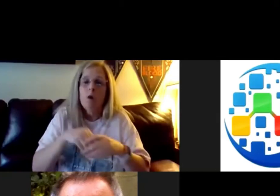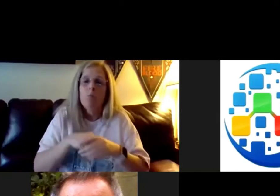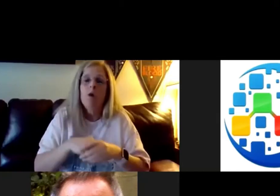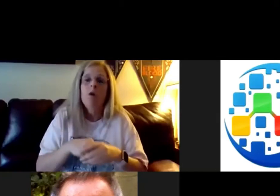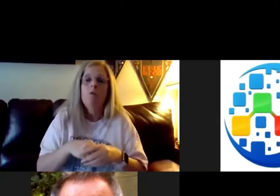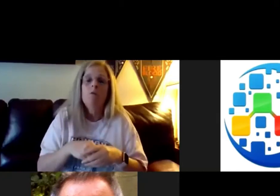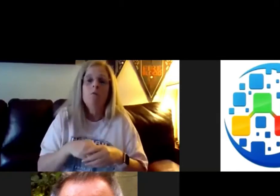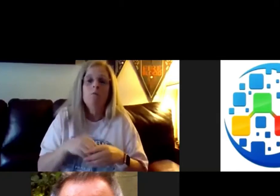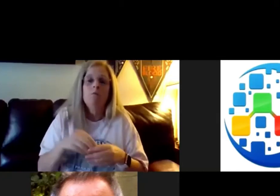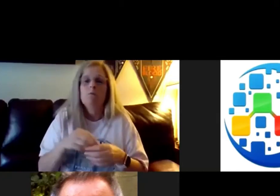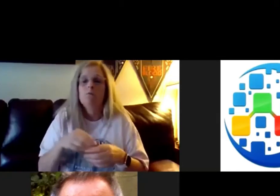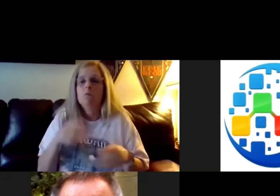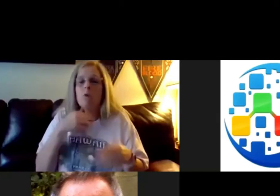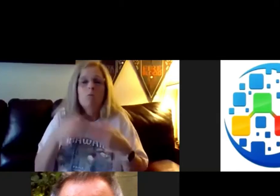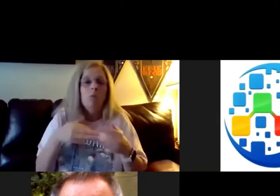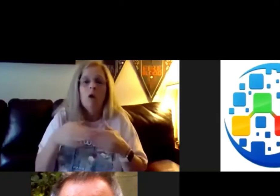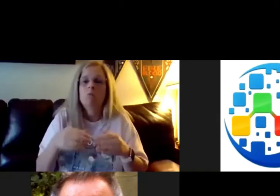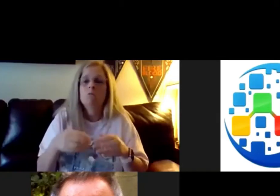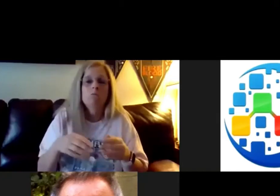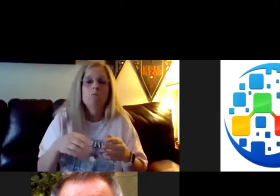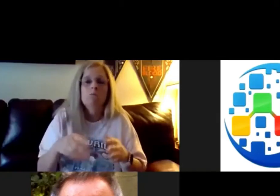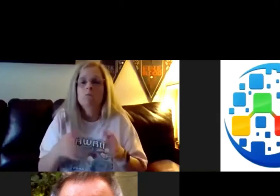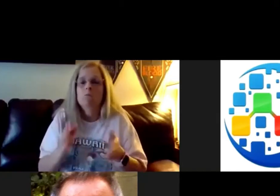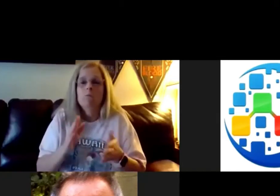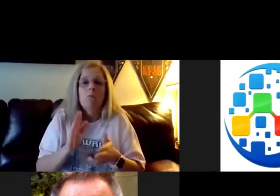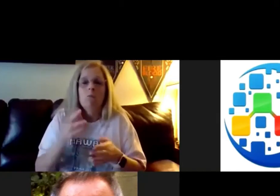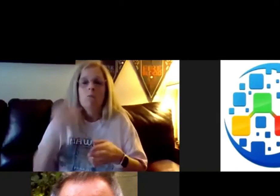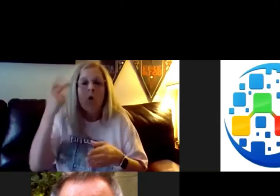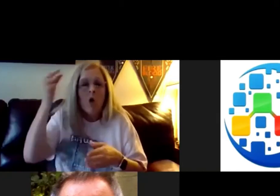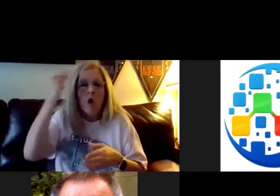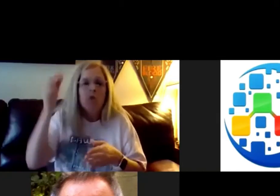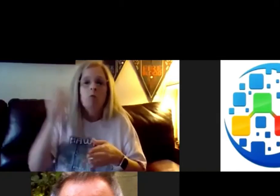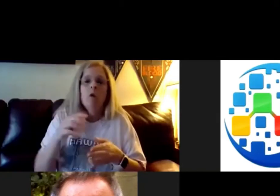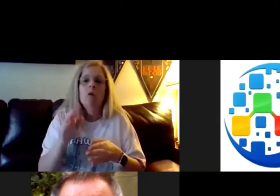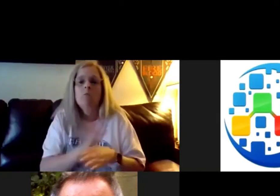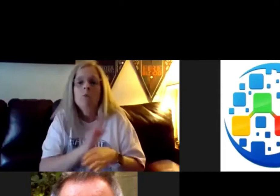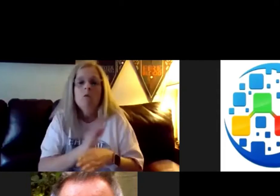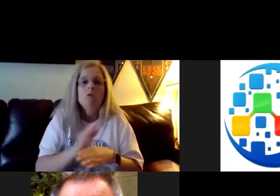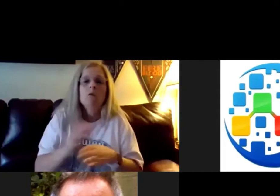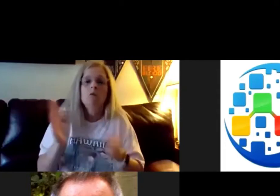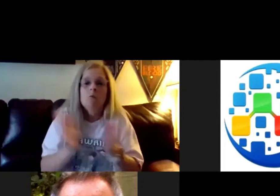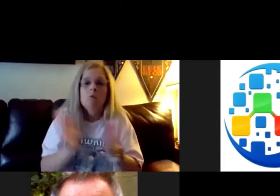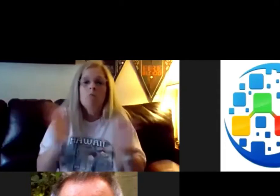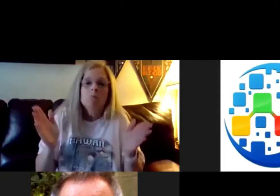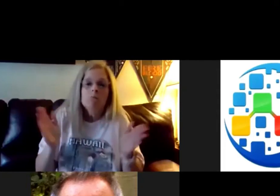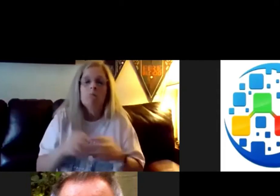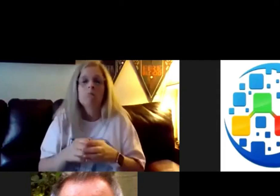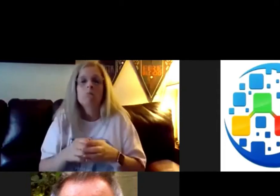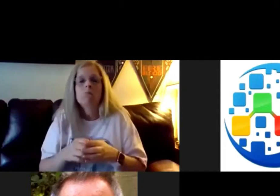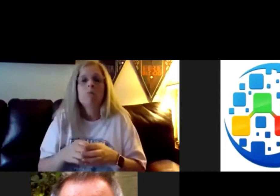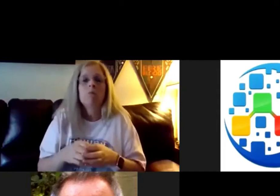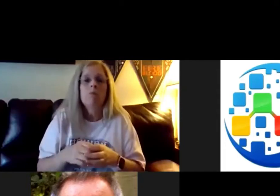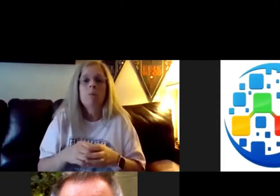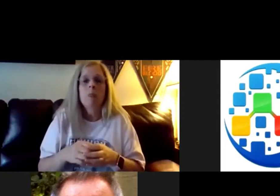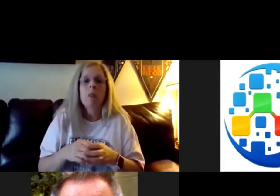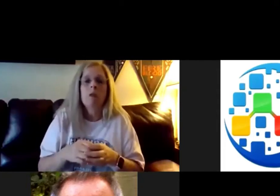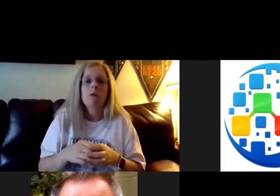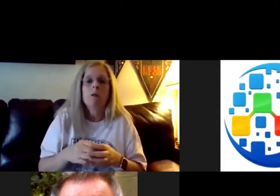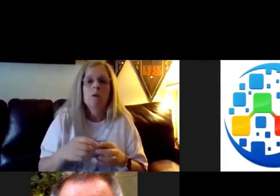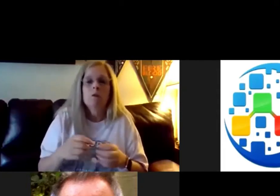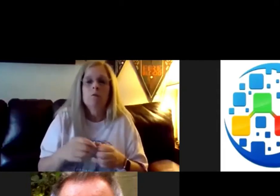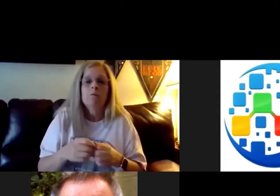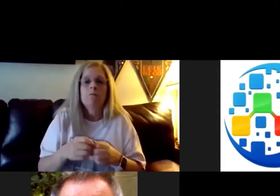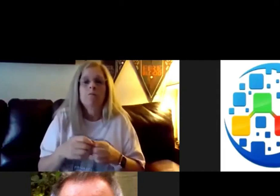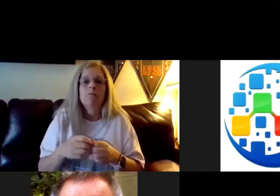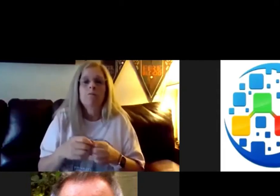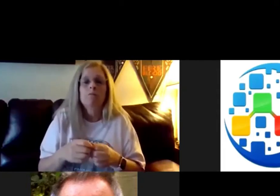college, small, medium, large businesses, governments, everybody throughout the world, Onpassive is a total business solution, total personal